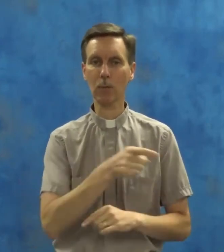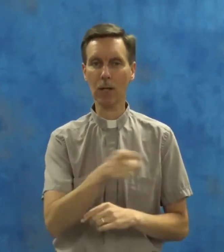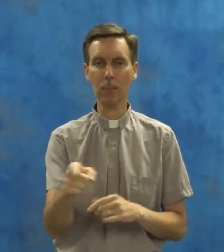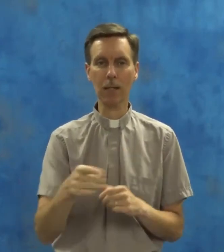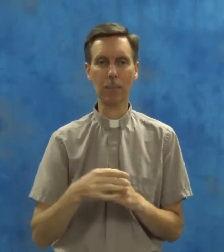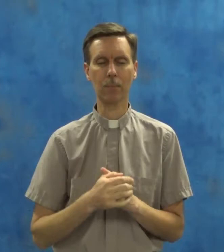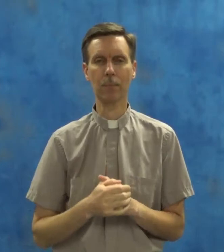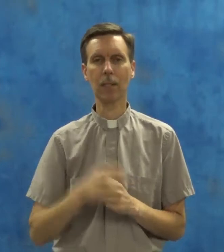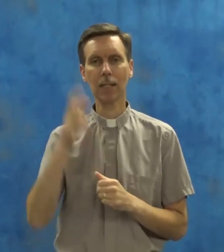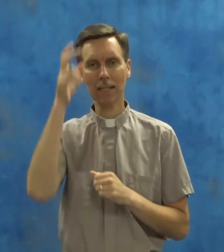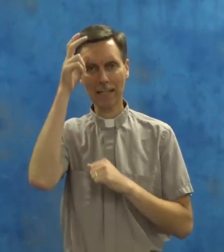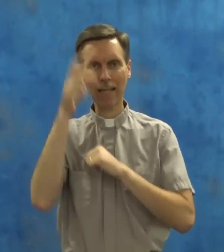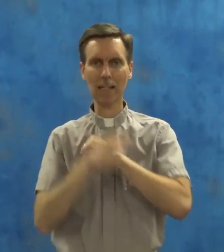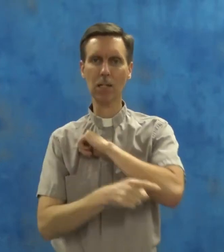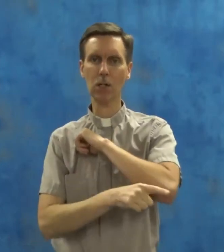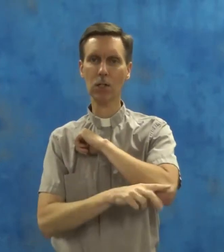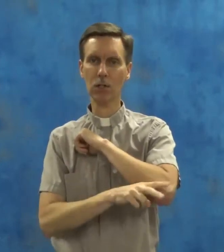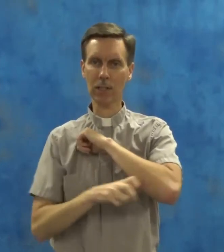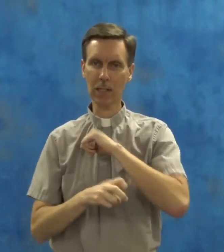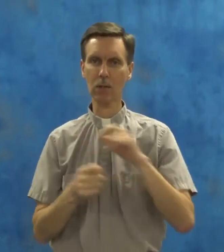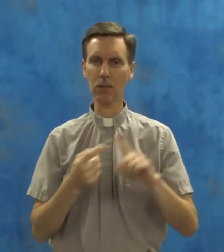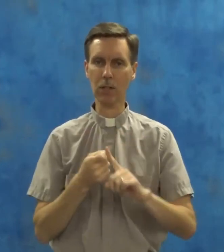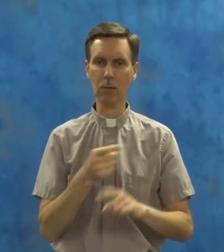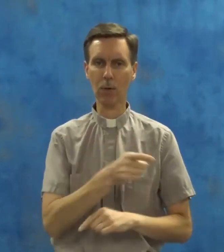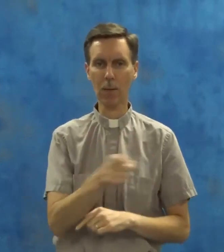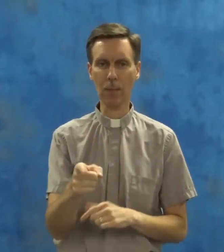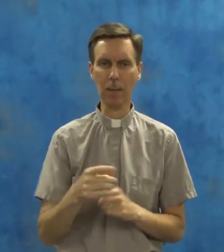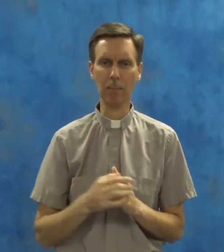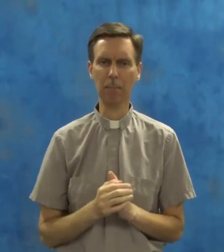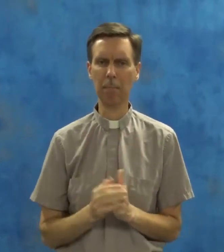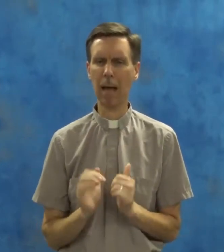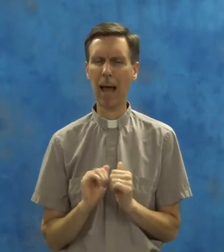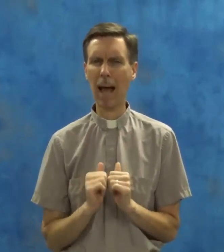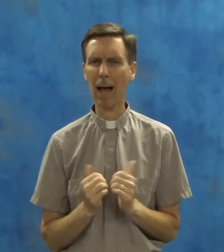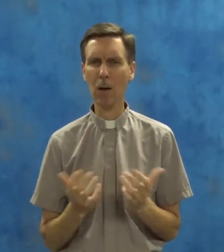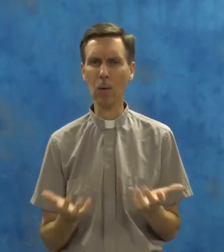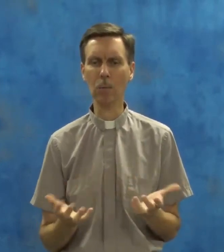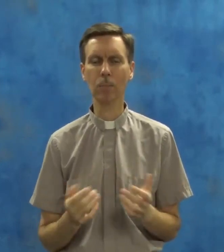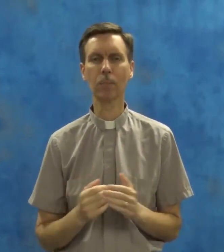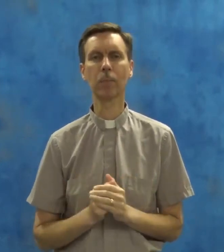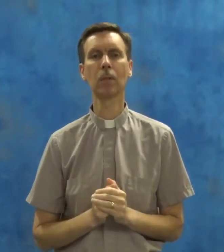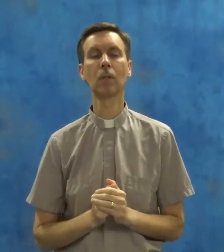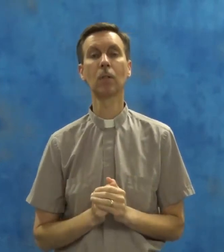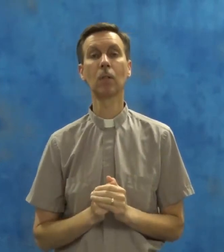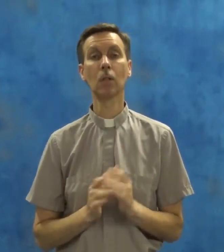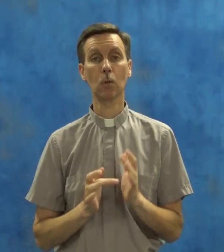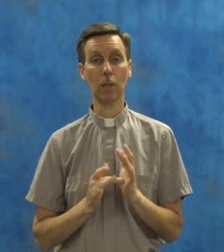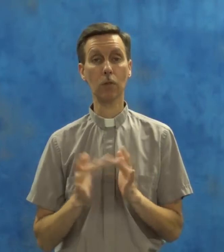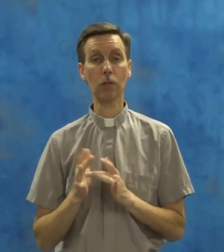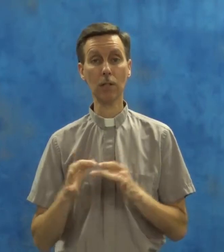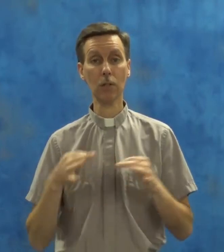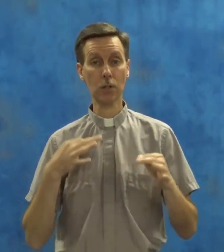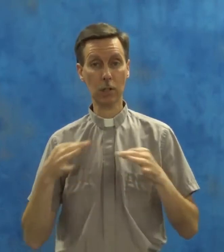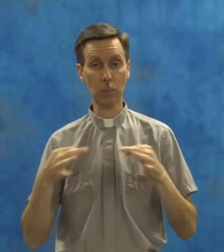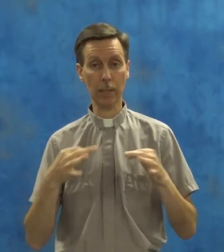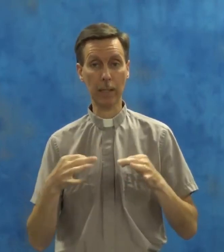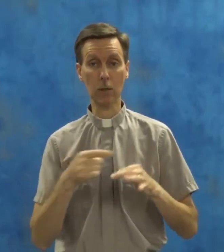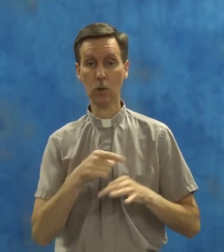from them. Satan steals it from them. How? Well, Jesus explained